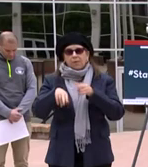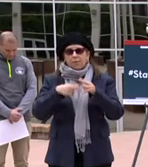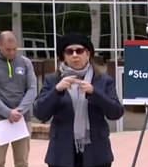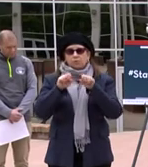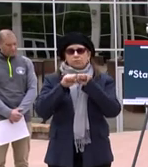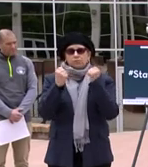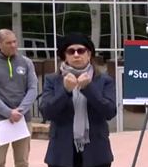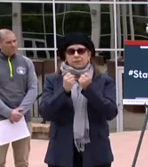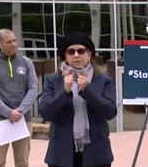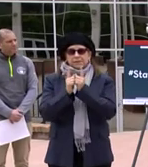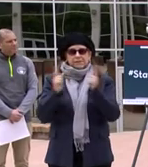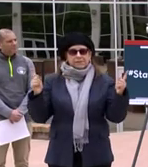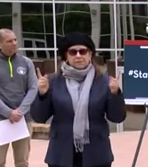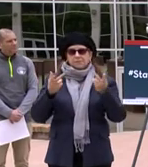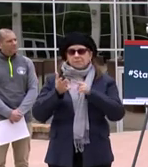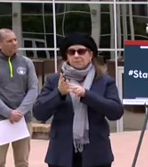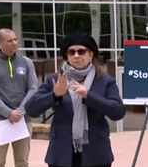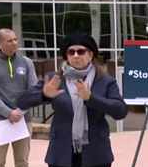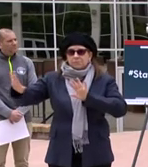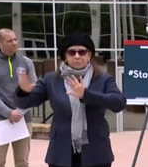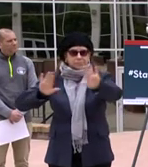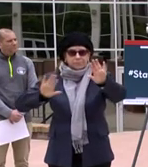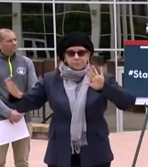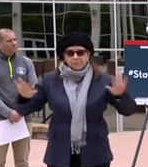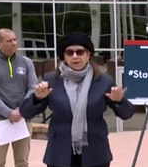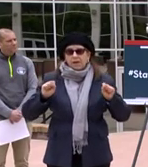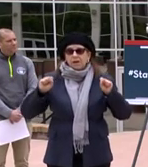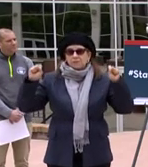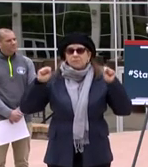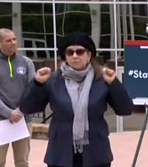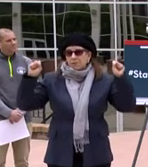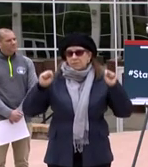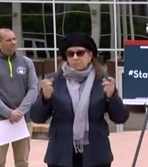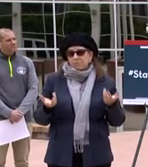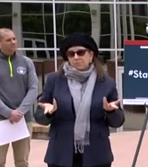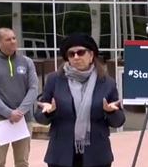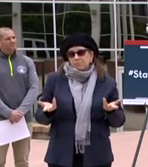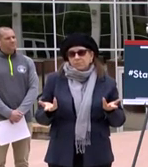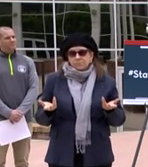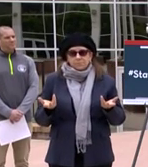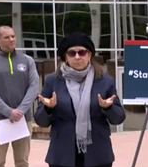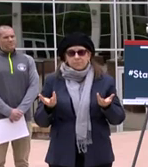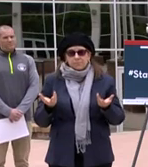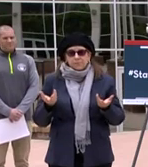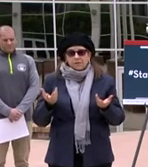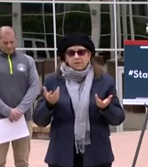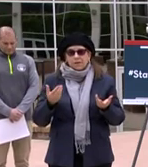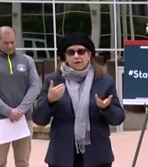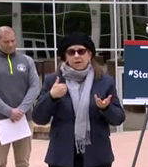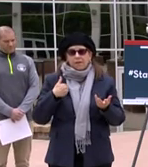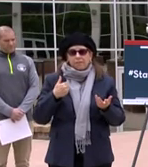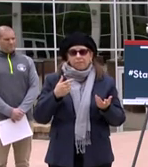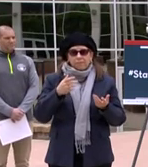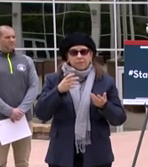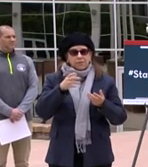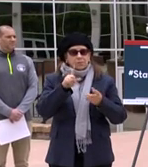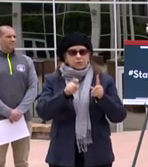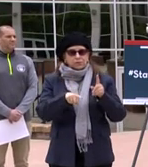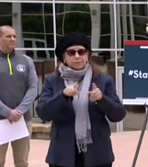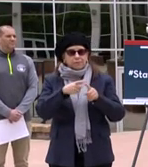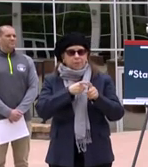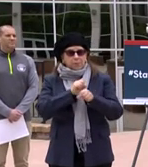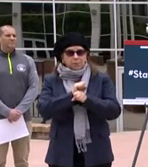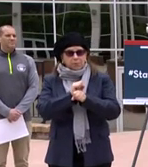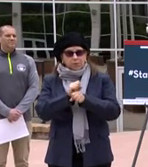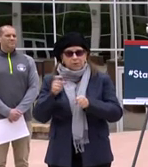exercise is allowable. That's been one. We've been pinged by some of our employees, like can they come to work? Can they travel? What